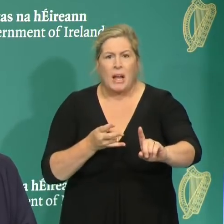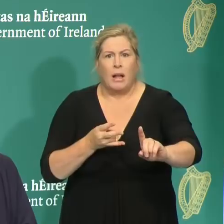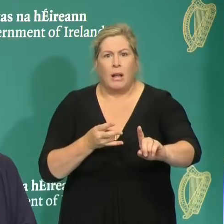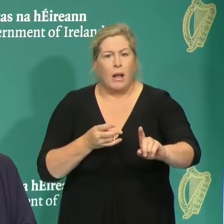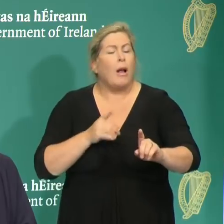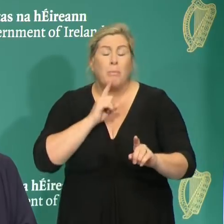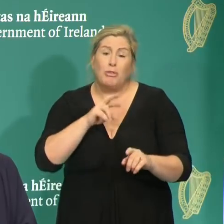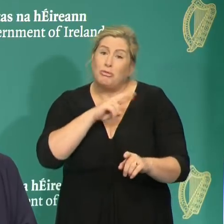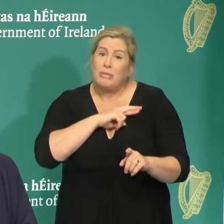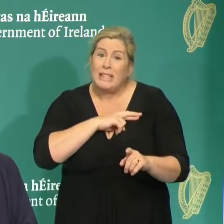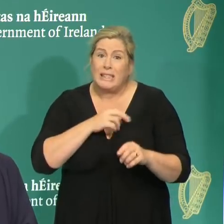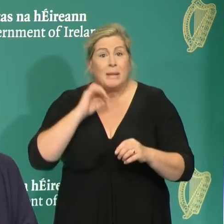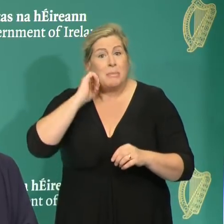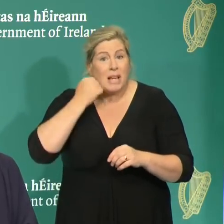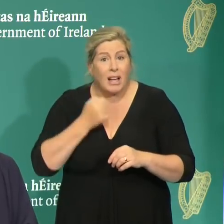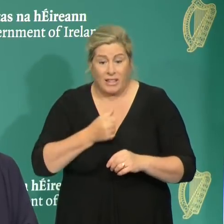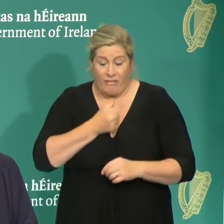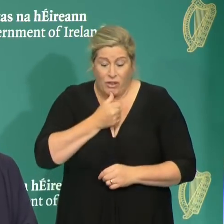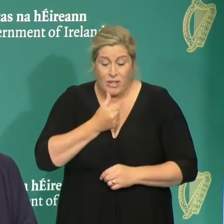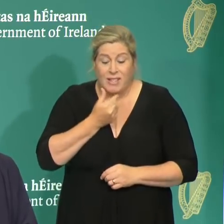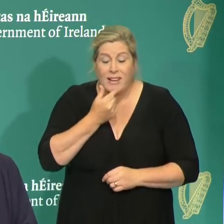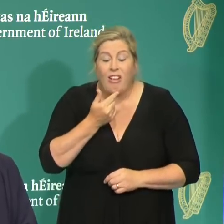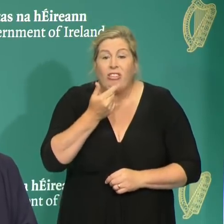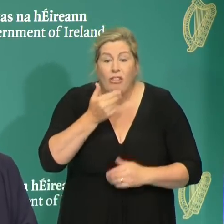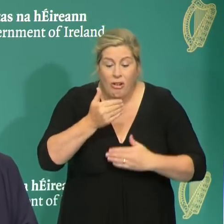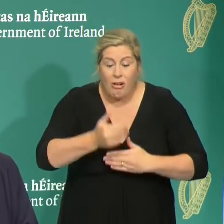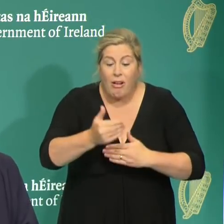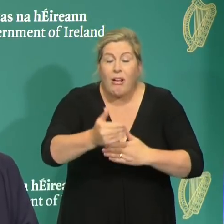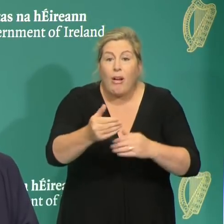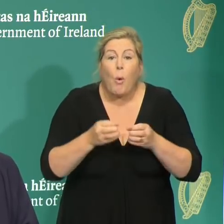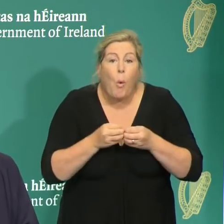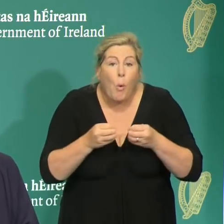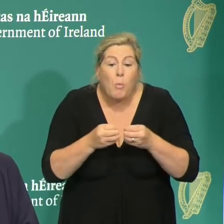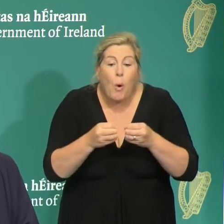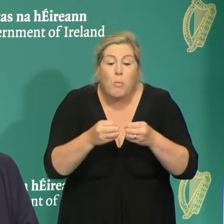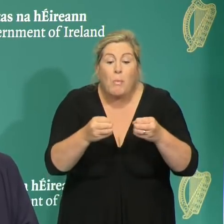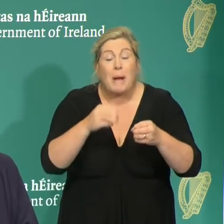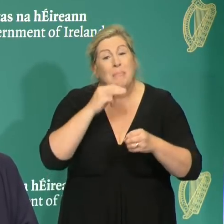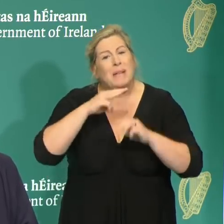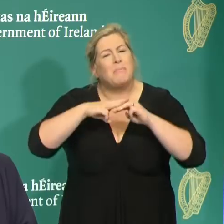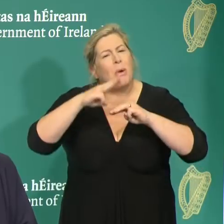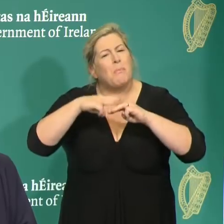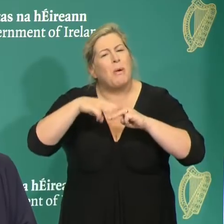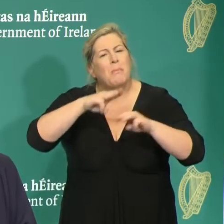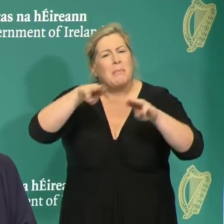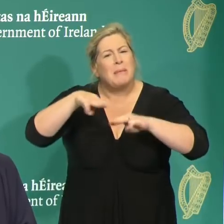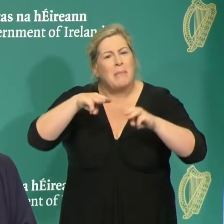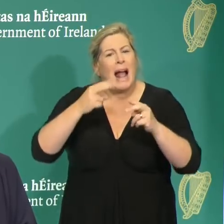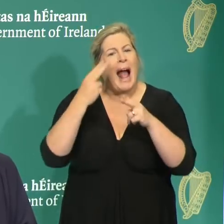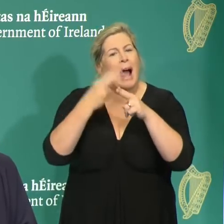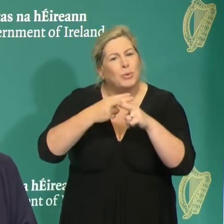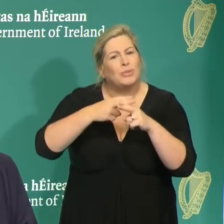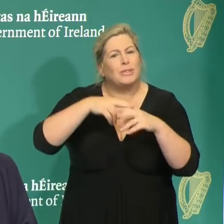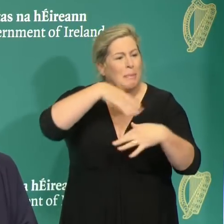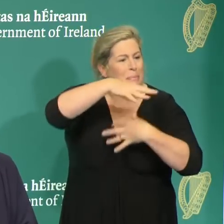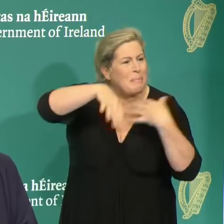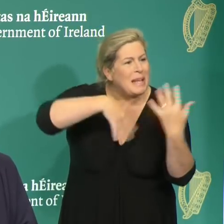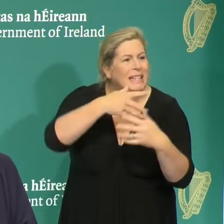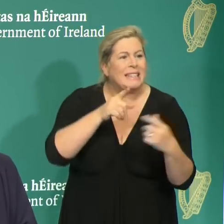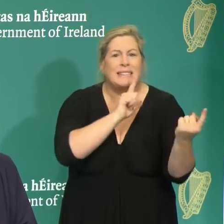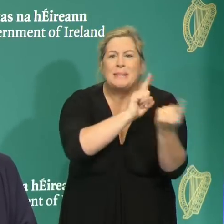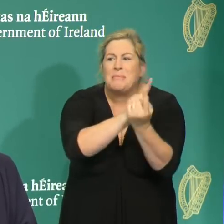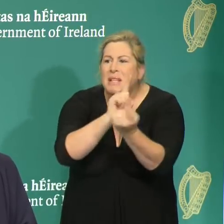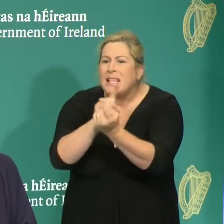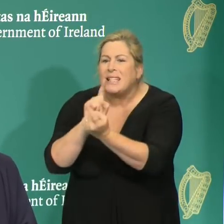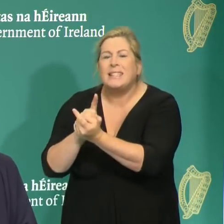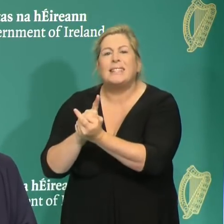moving around and mixing than they were weeks ago. That creates better conditions for the disease. All along,